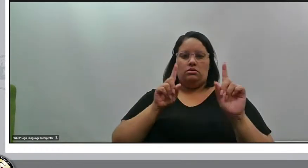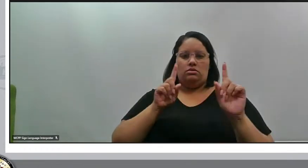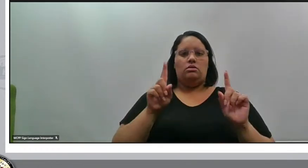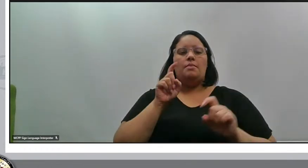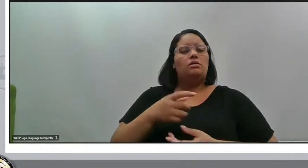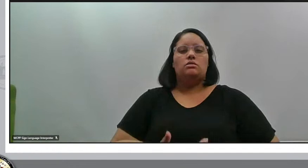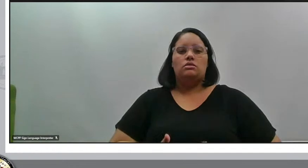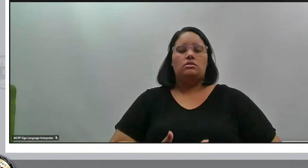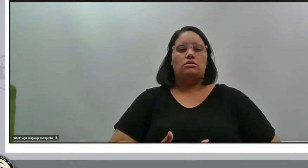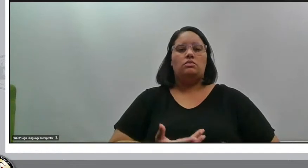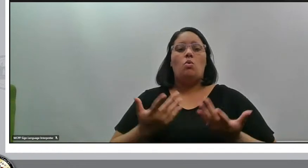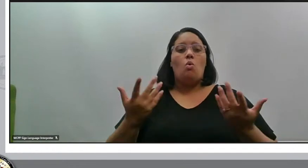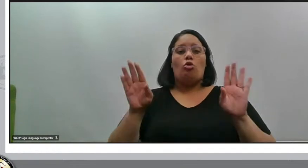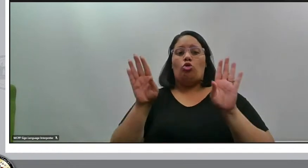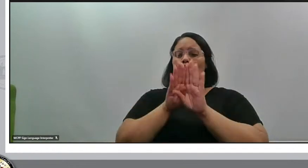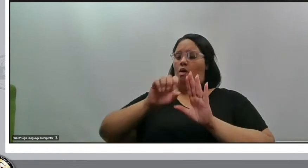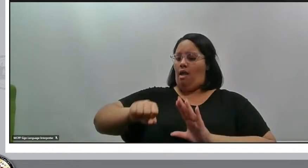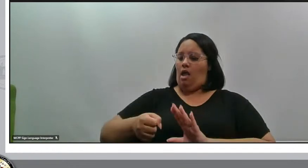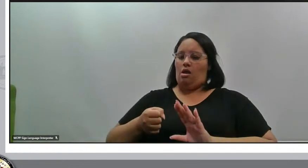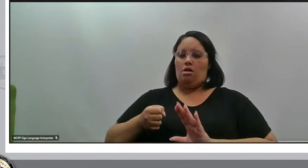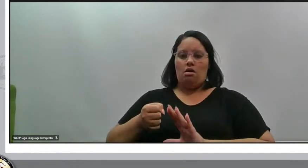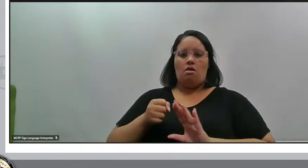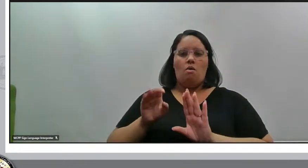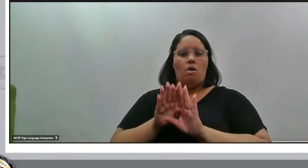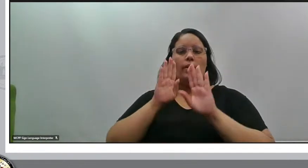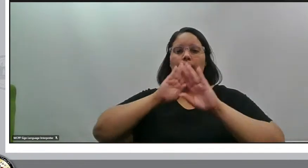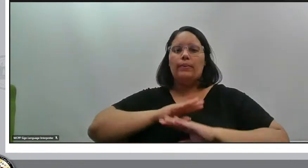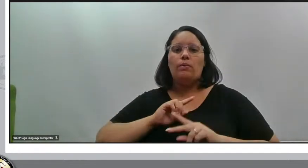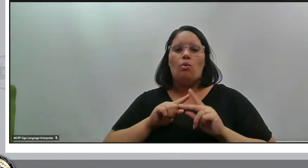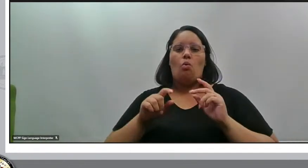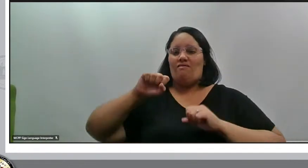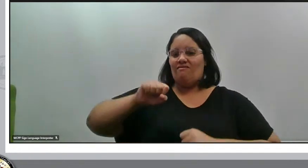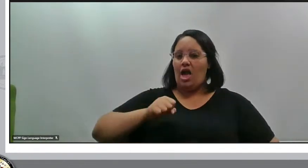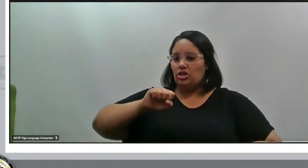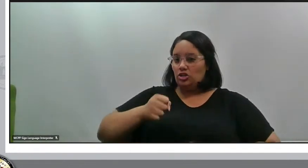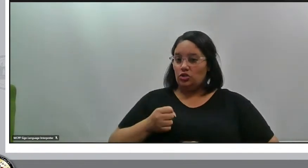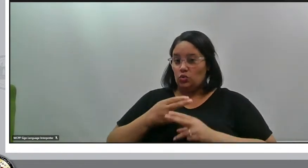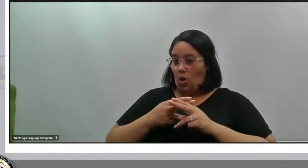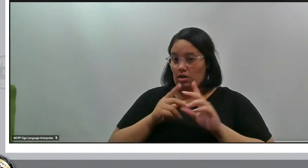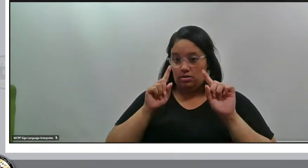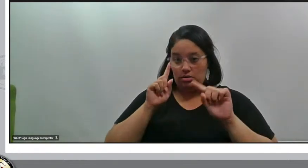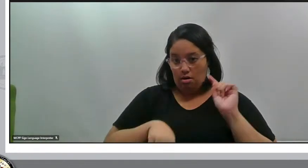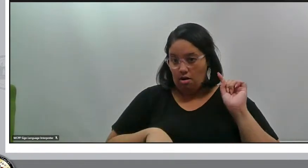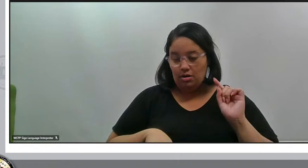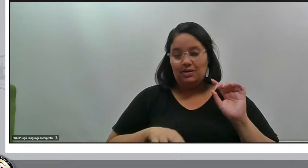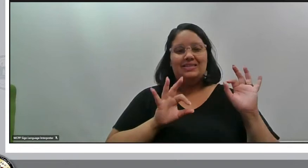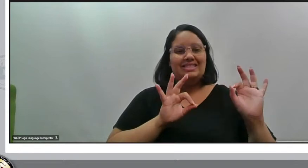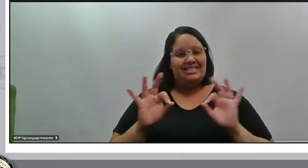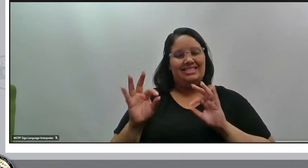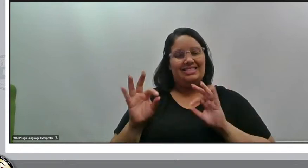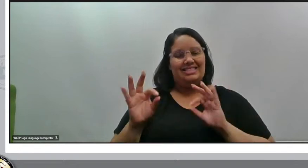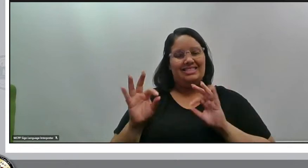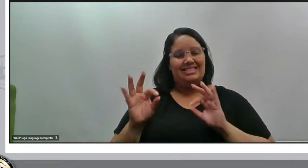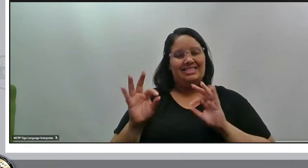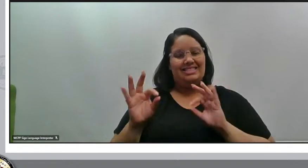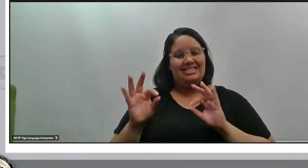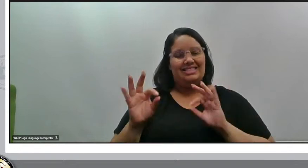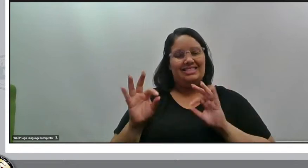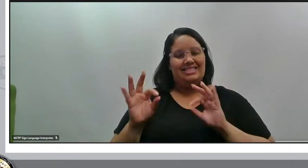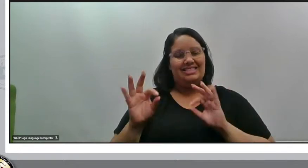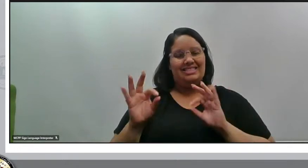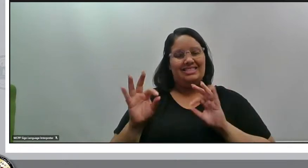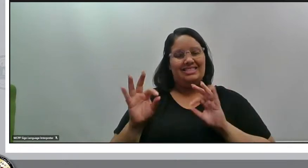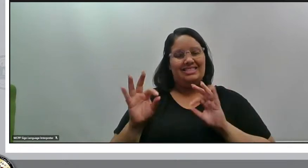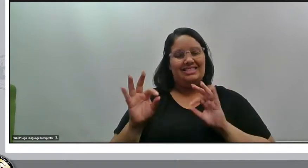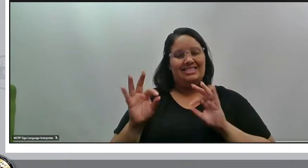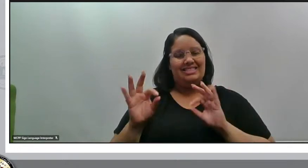other. Sometimes the door handles don't work properly. Sometimes the things don't flush properly. And those are the type of things where, you know, you need the